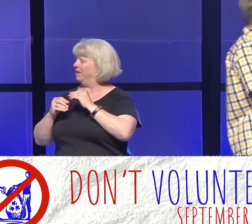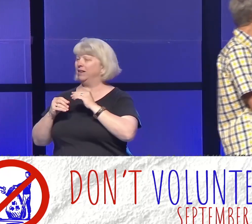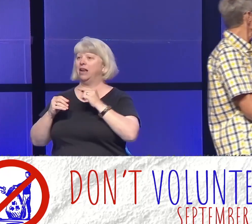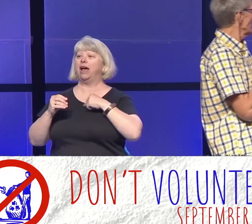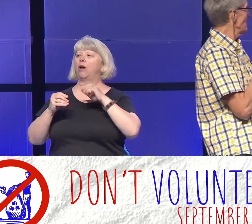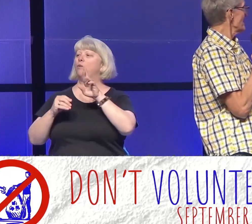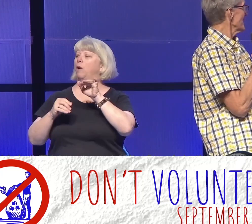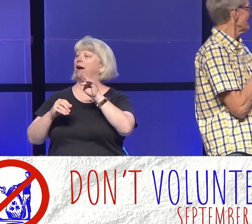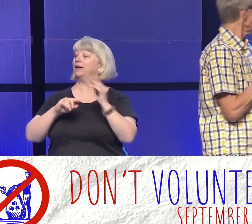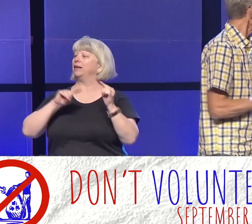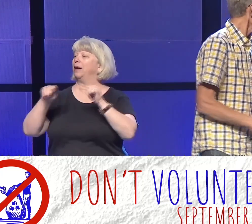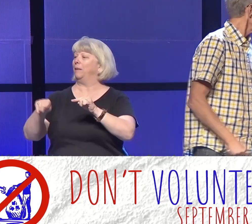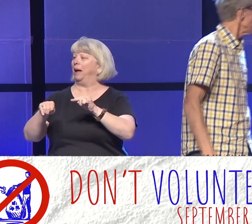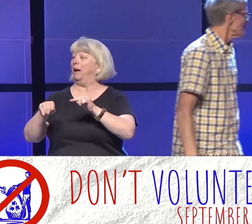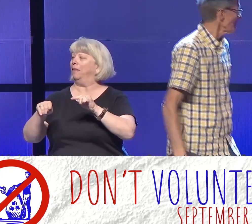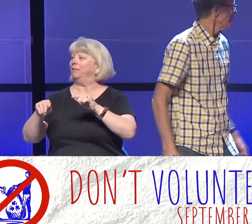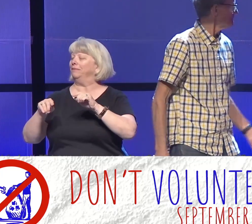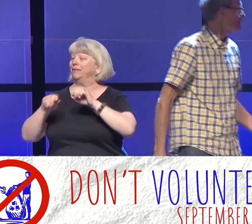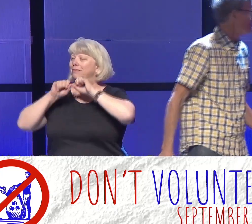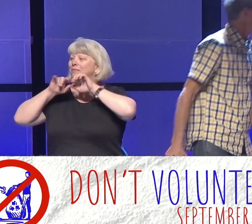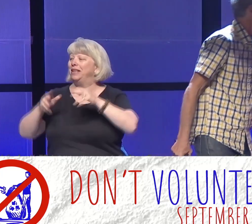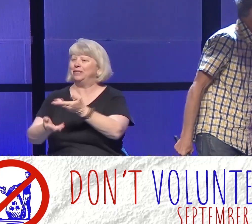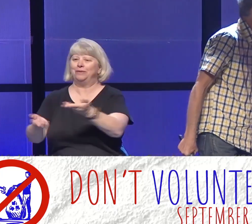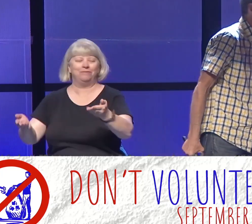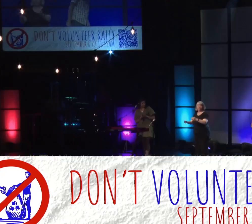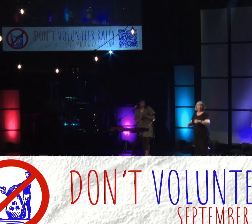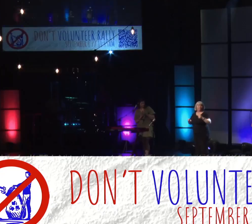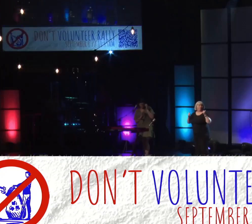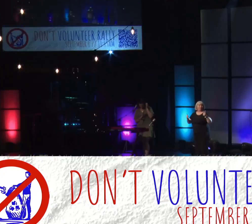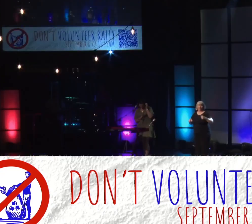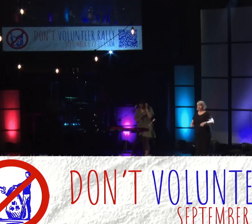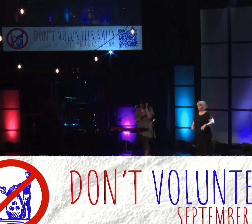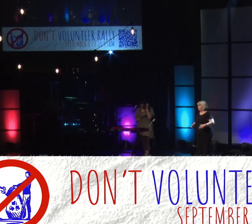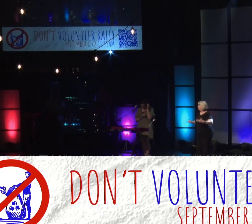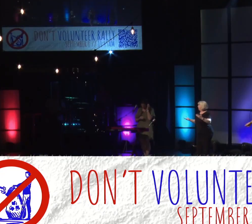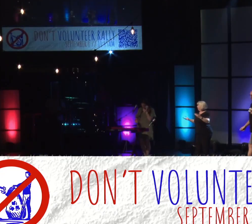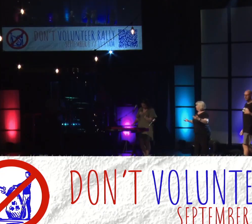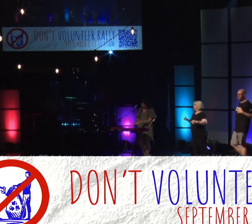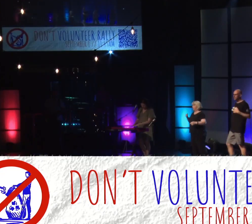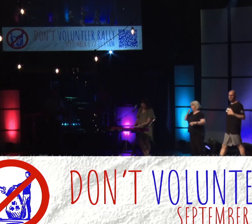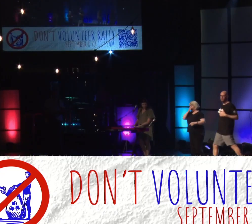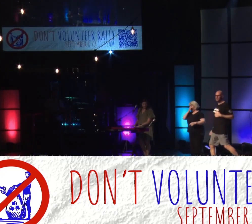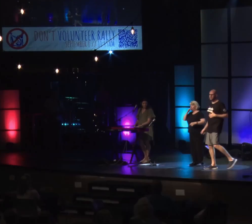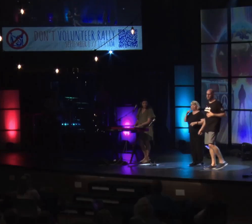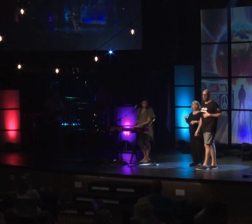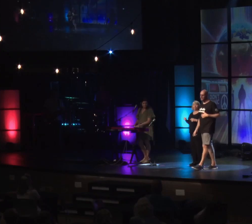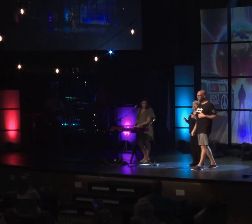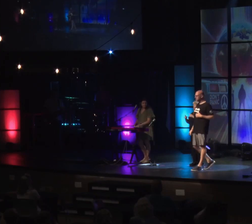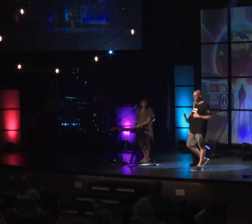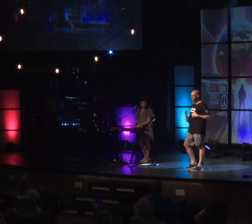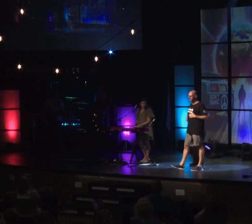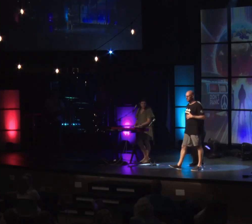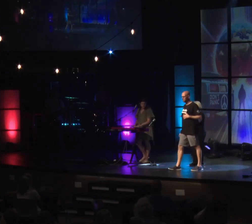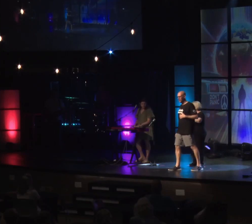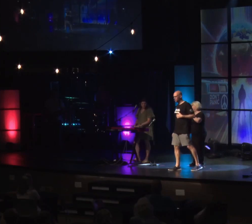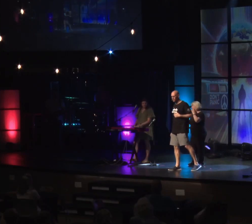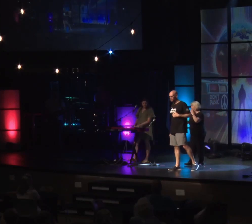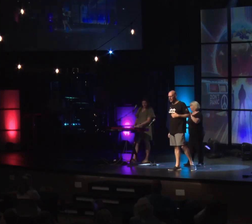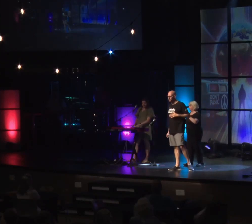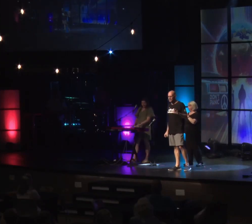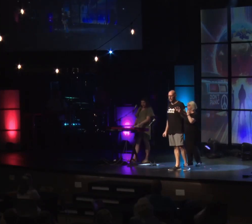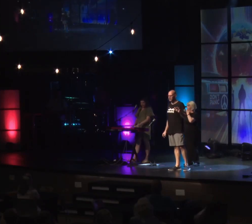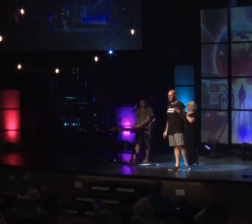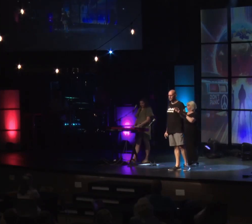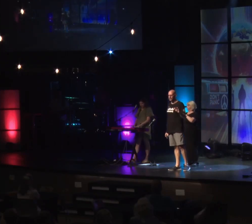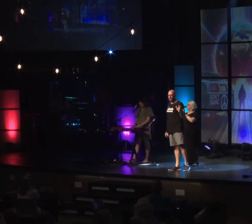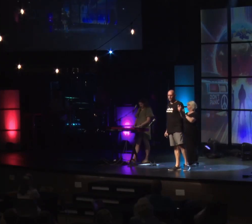Ryan's going to come out and give the blessing. All right. Well, I got a big blessing for you. So I don't know if some of you have a